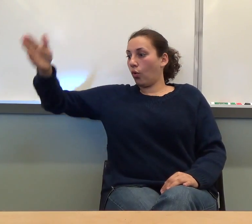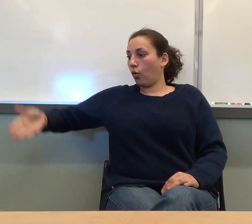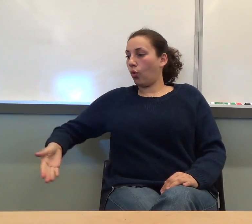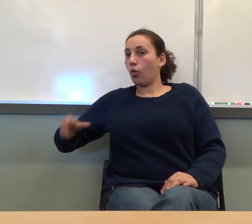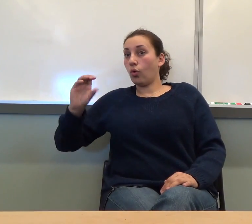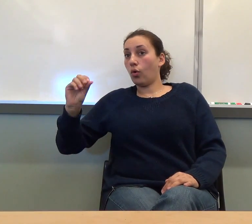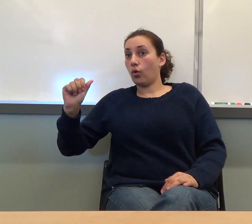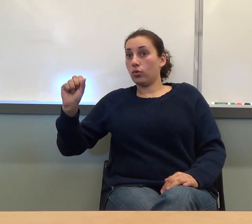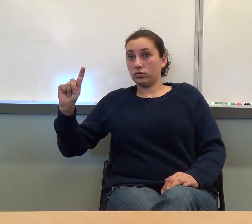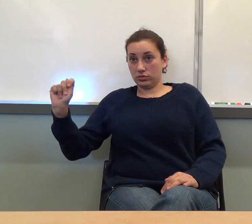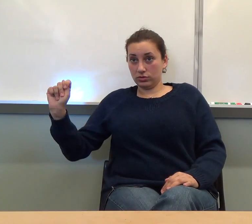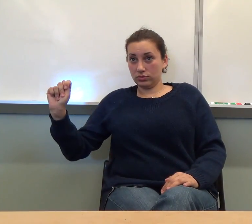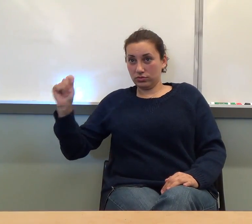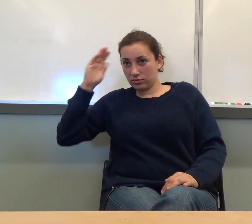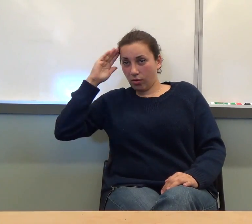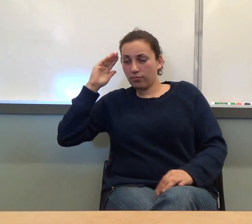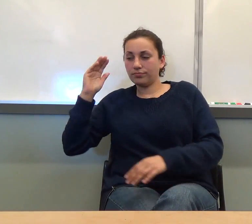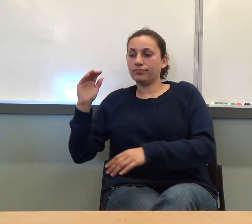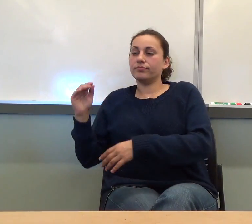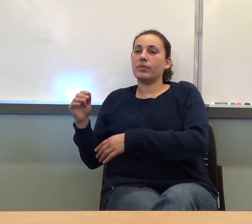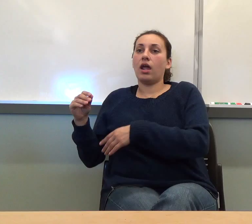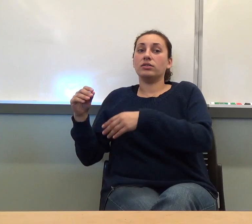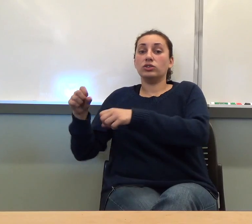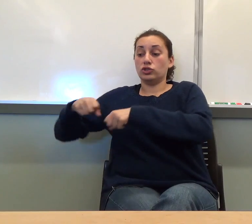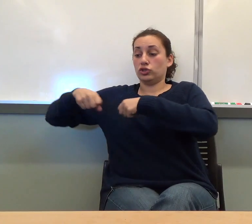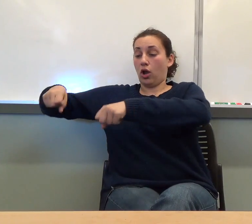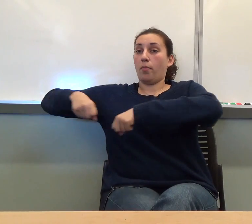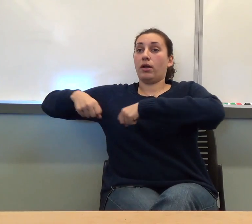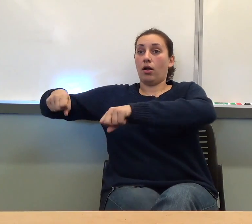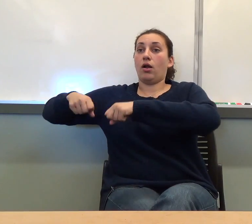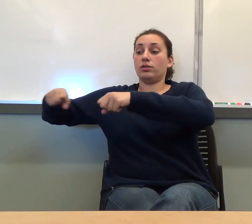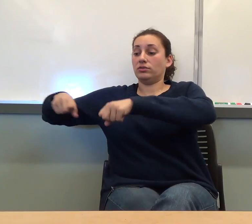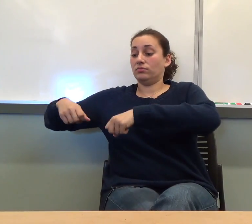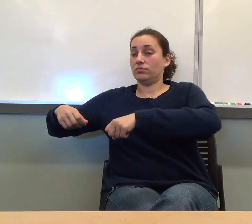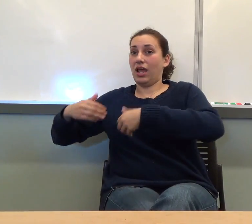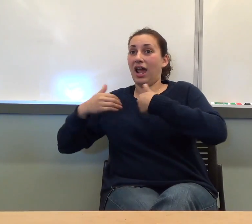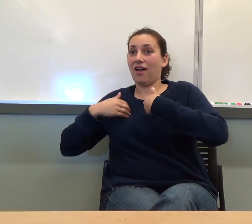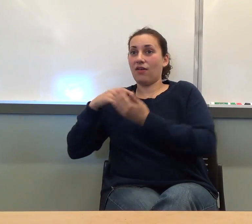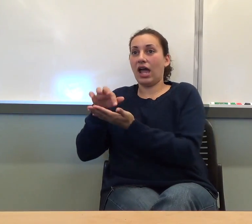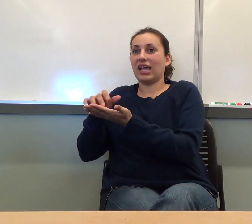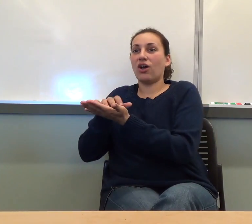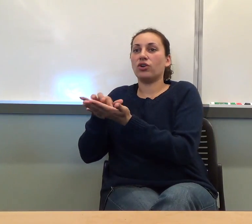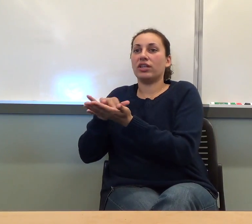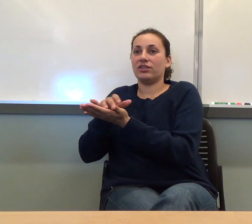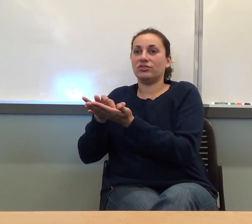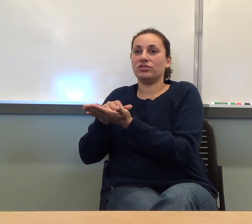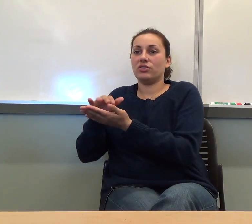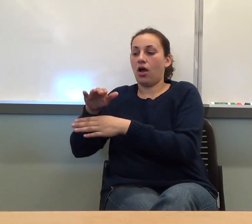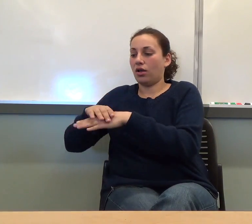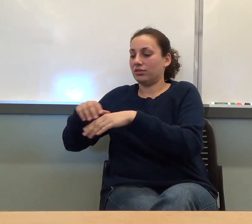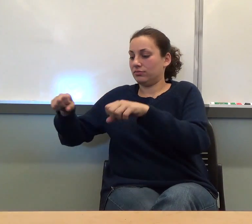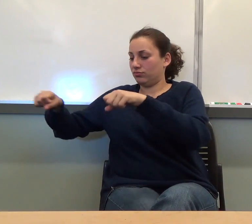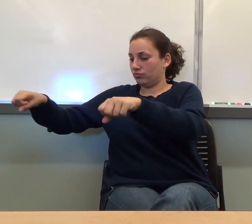the shopping carts that they have in the stores have calculators on them. In almost every city on the East